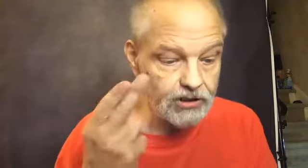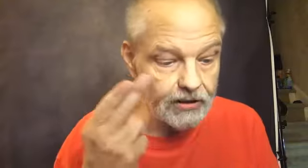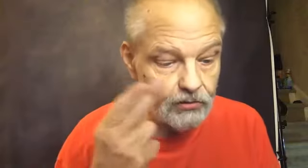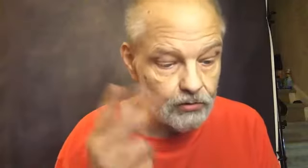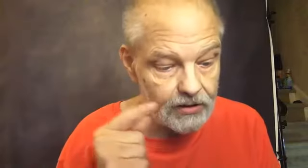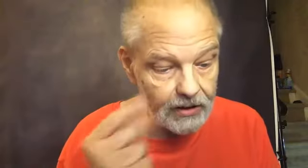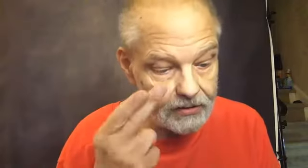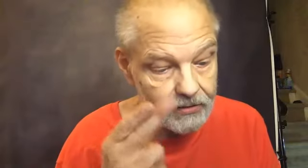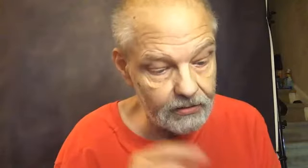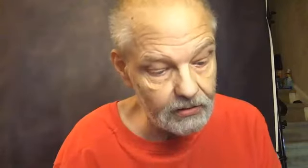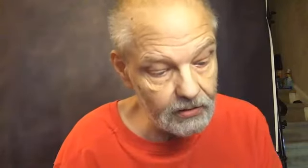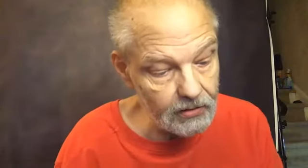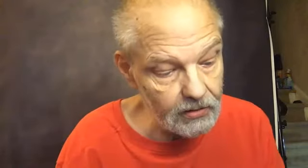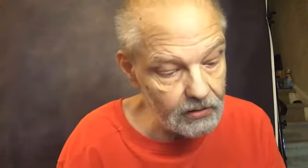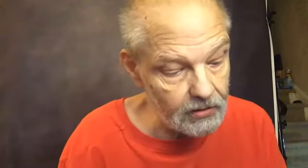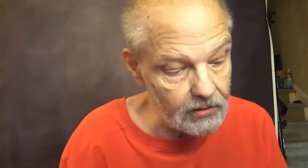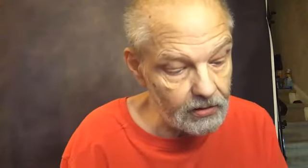H or TH?